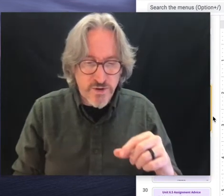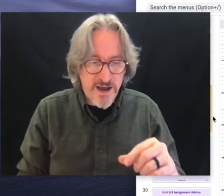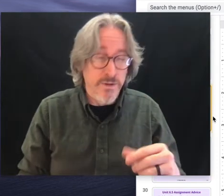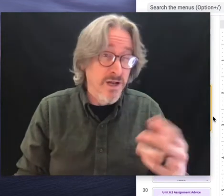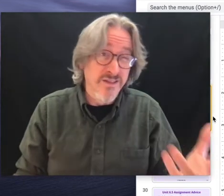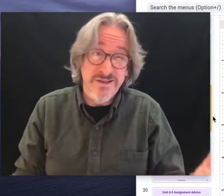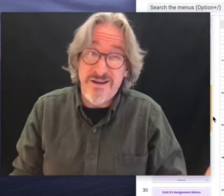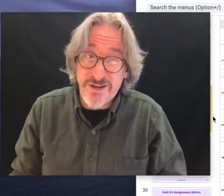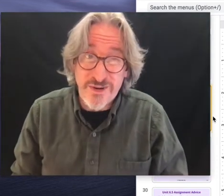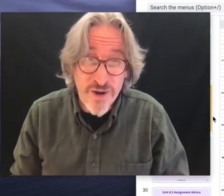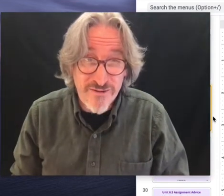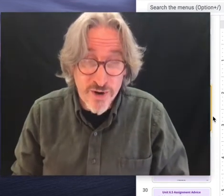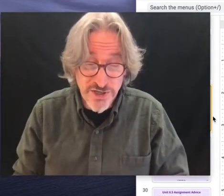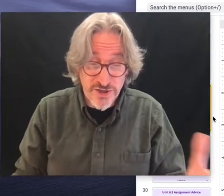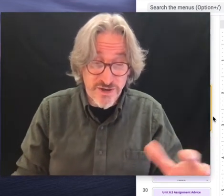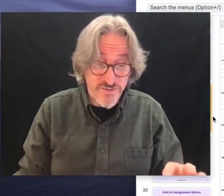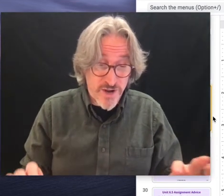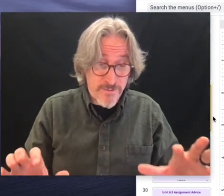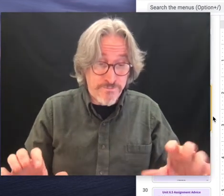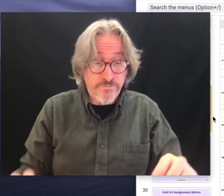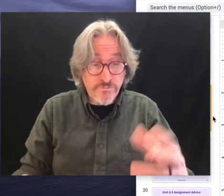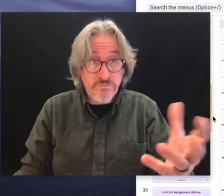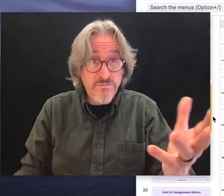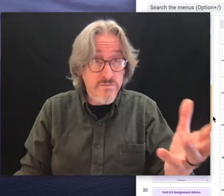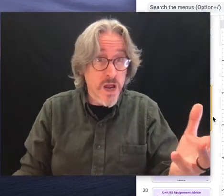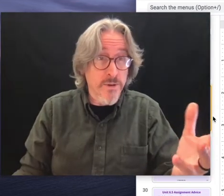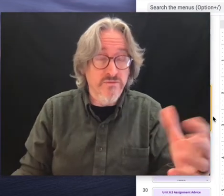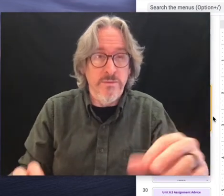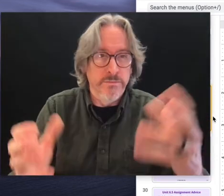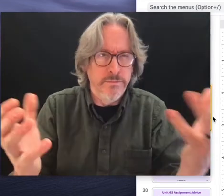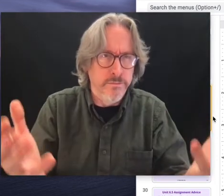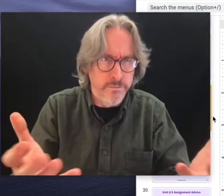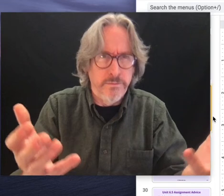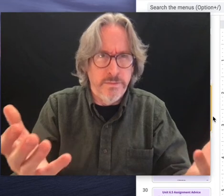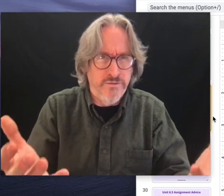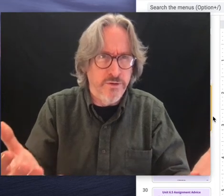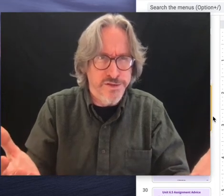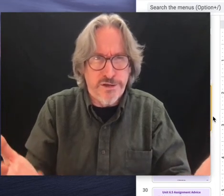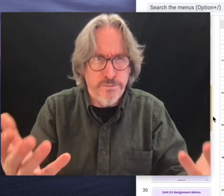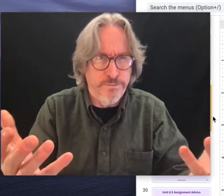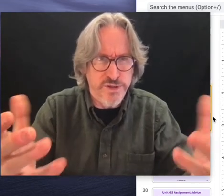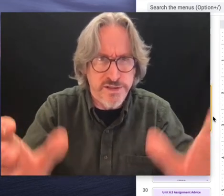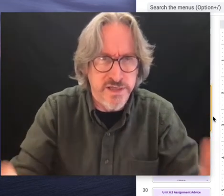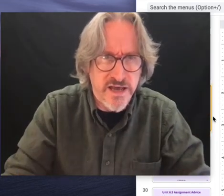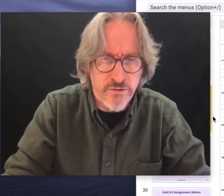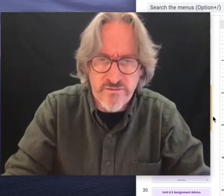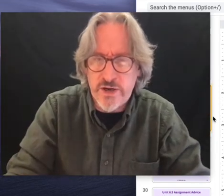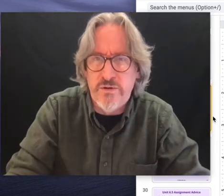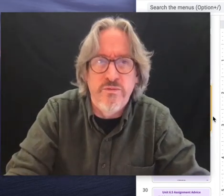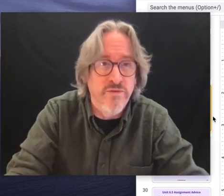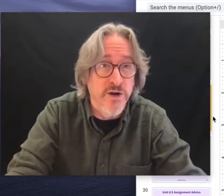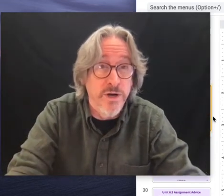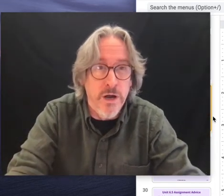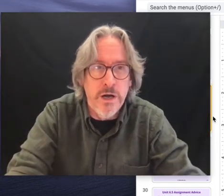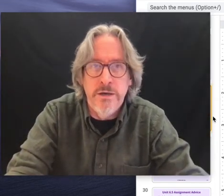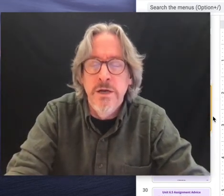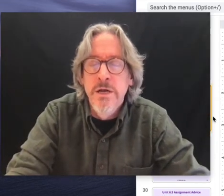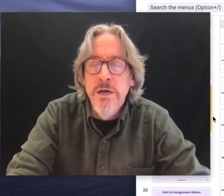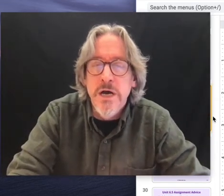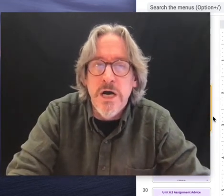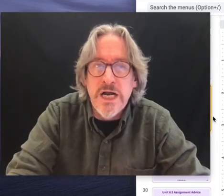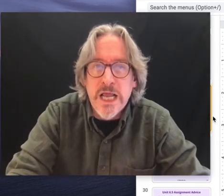units vocab. There's not a really good way of watching the units vocab, apart from if your instructor puts together a video or you find one